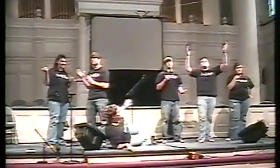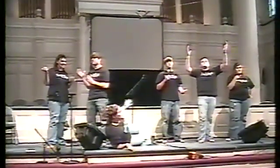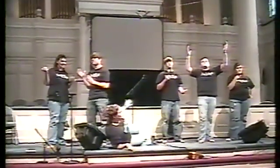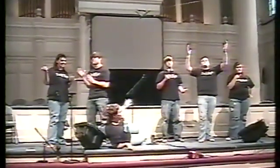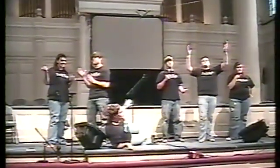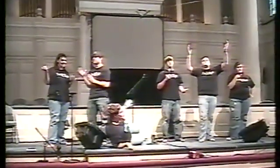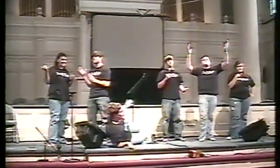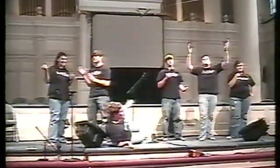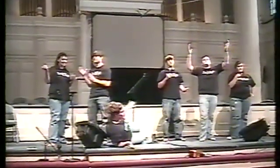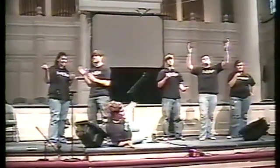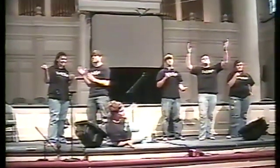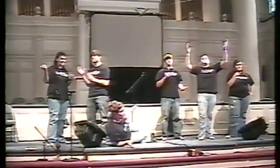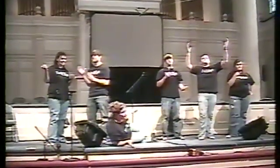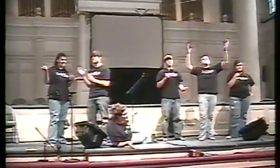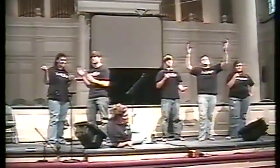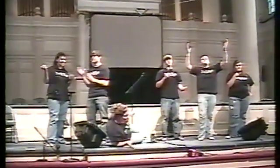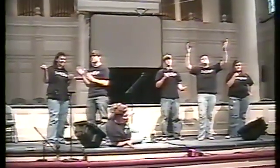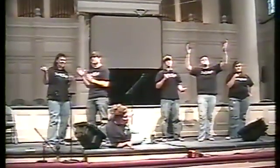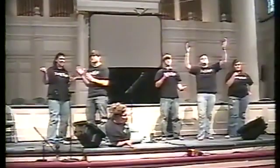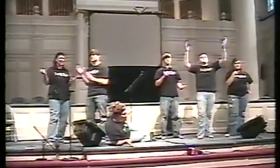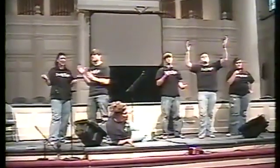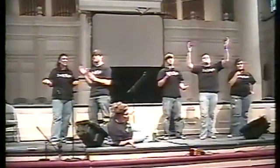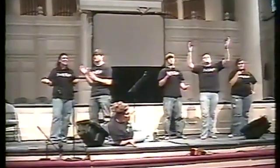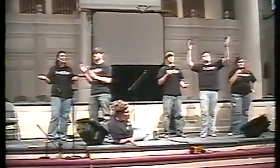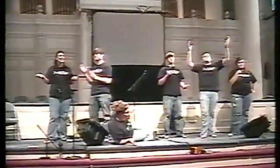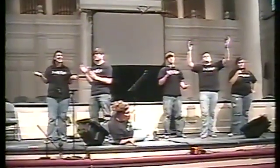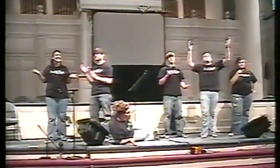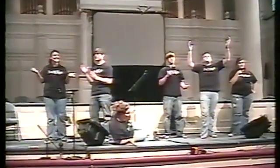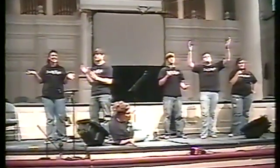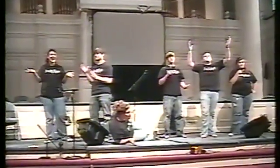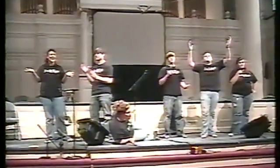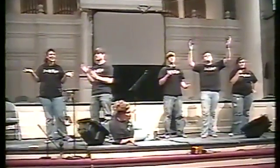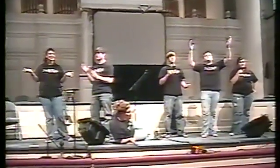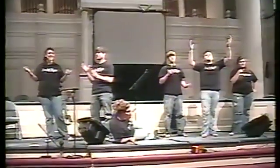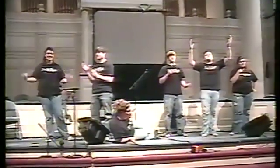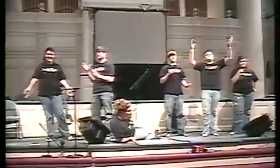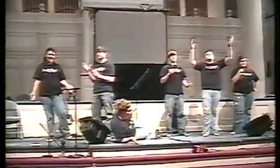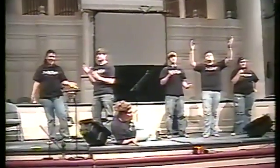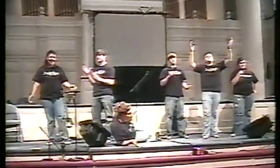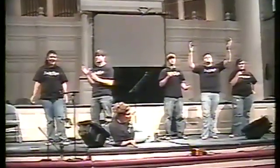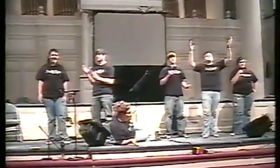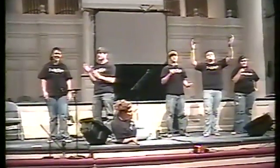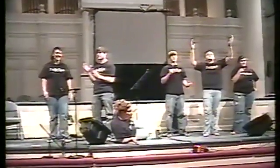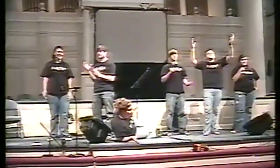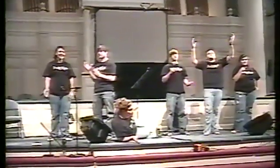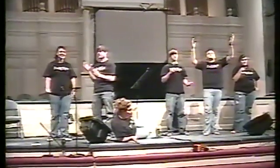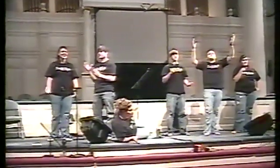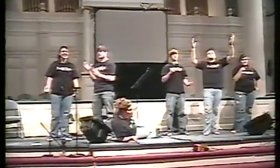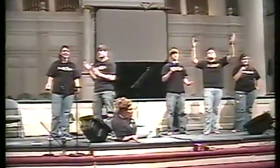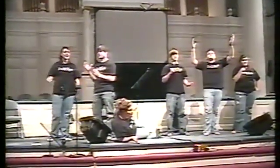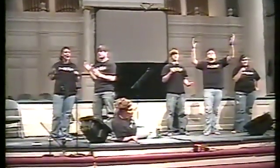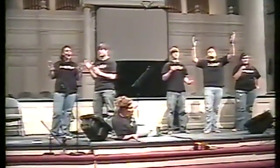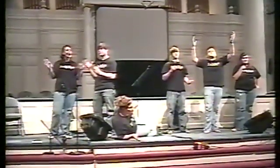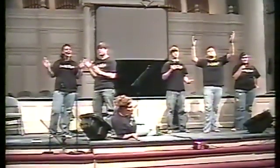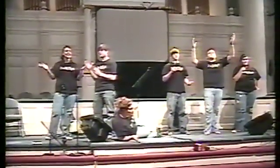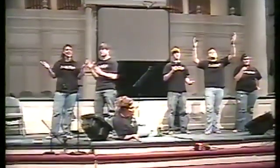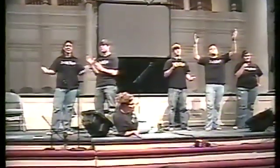standing over me, and all I can do is say, ¿Cómo está usted? They start asking me all kinds of